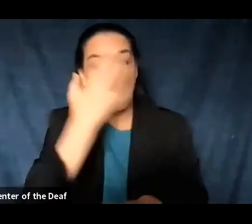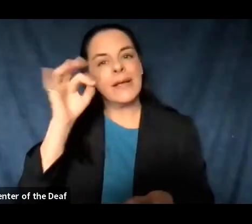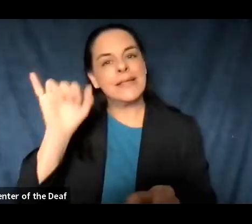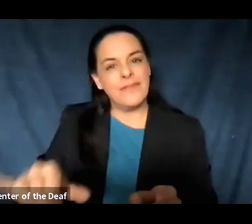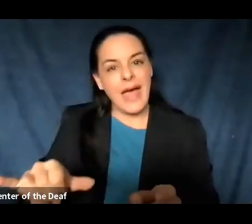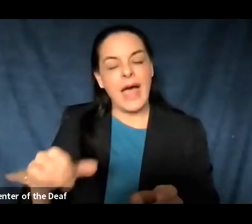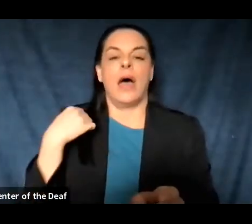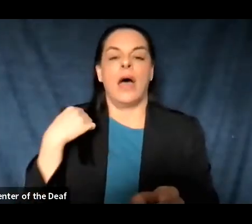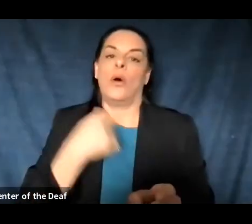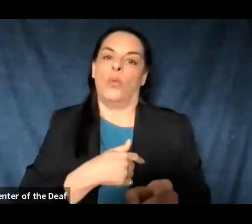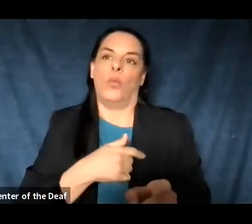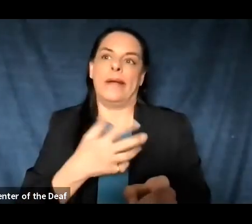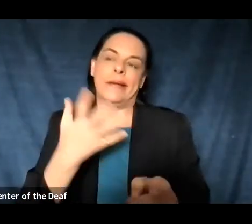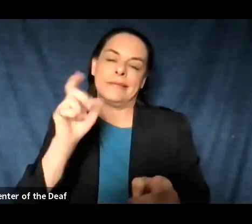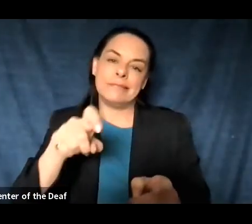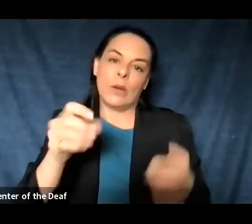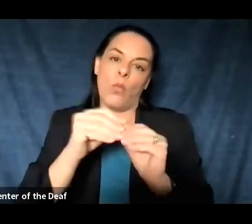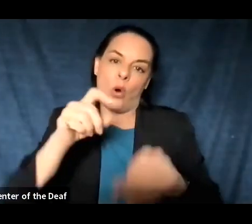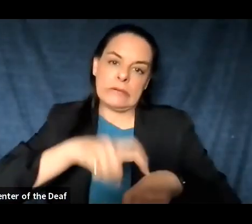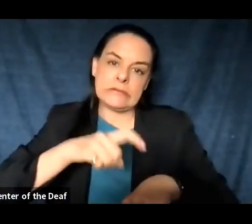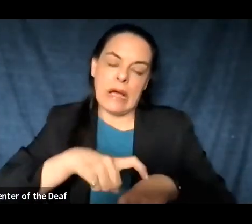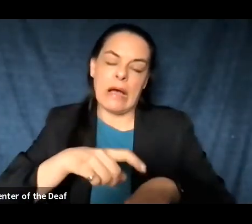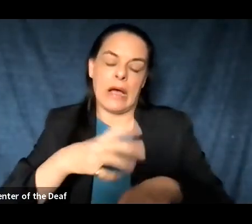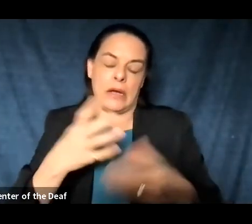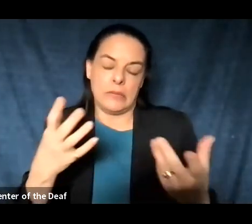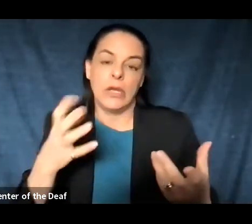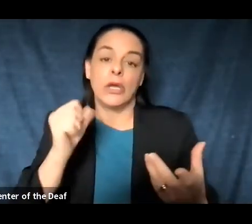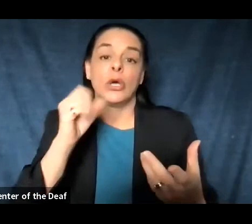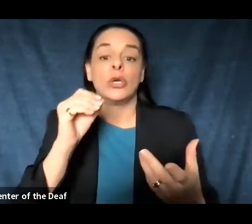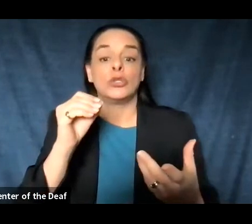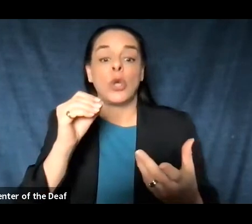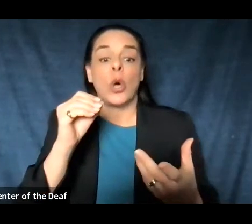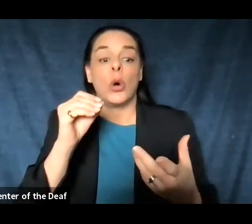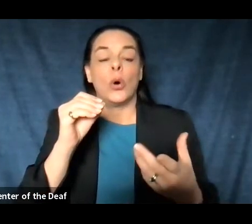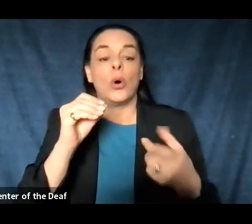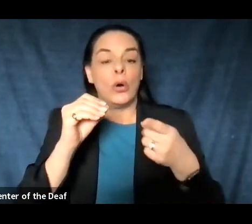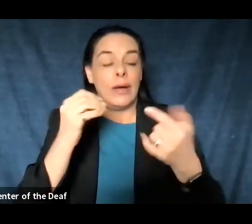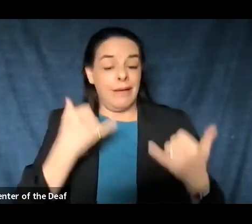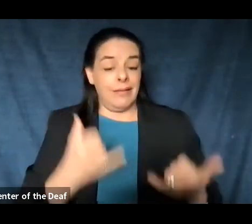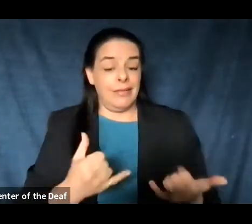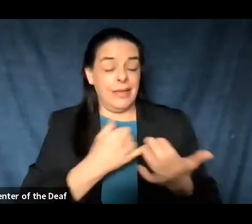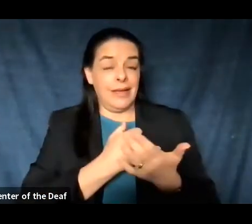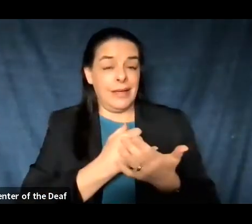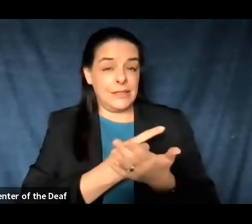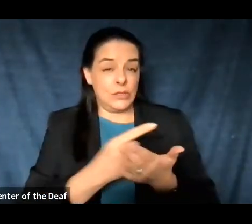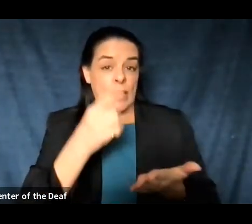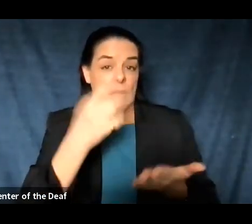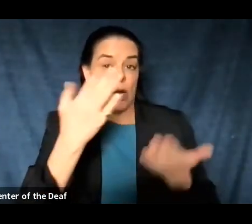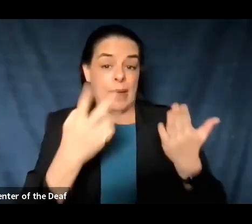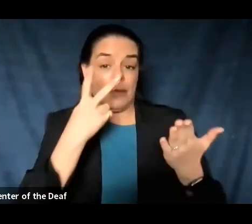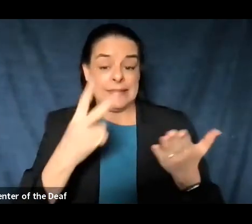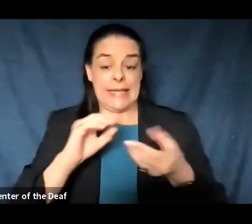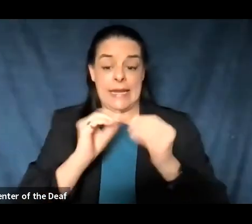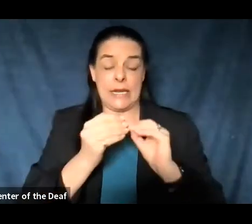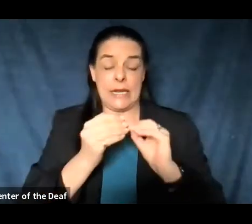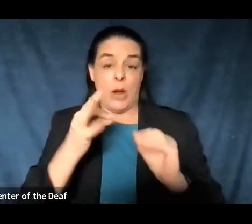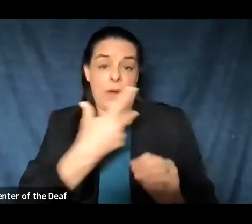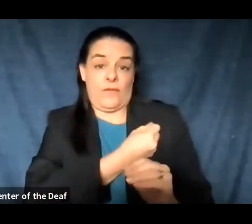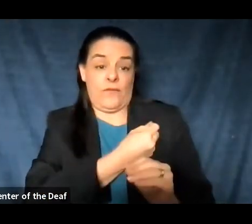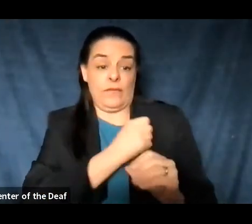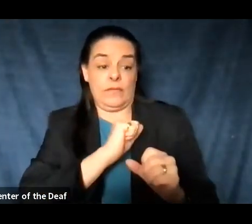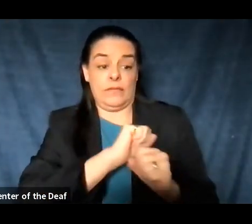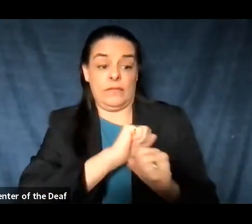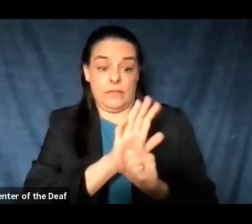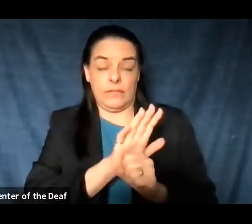to vaccinate this group. So you should expect to see a lower increase this week for the number of vaccines administered internally by the